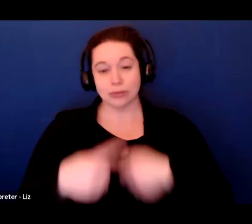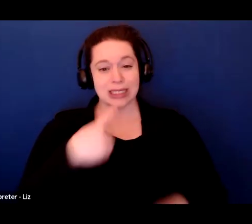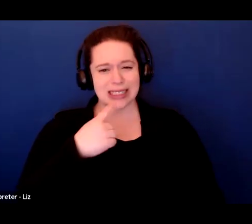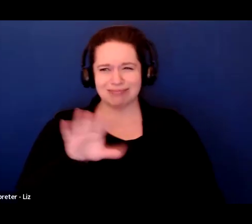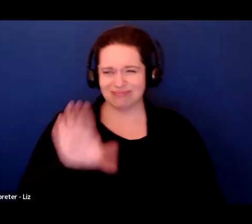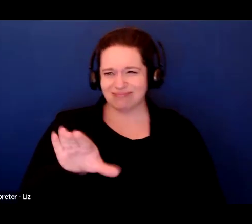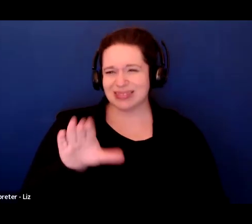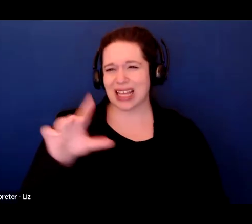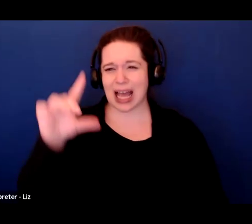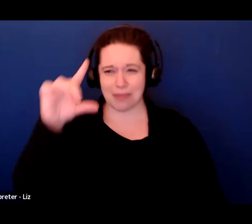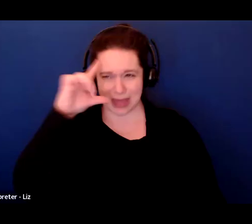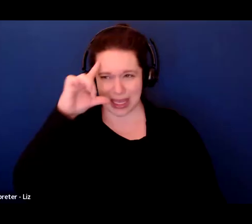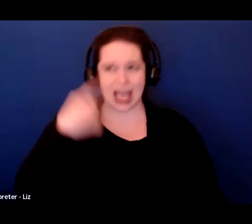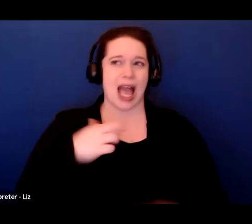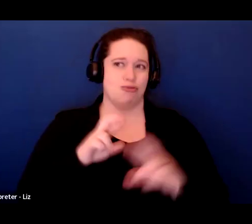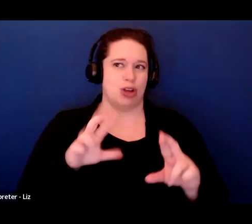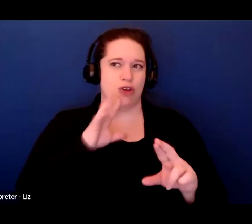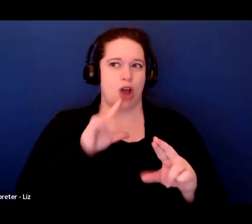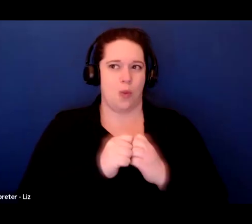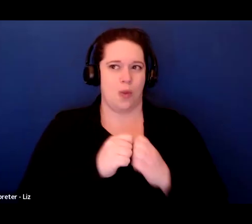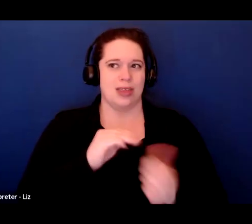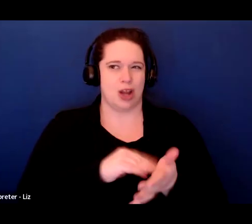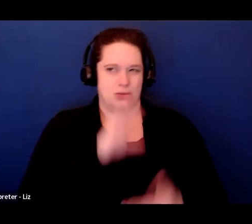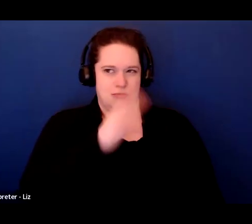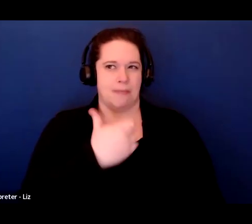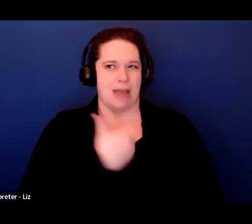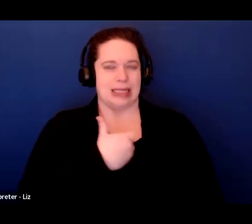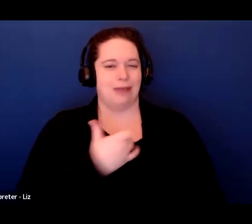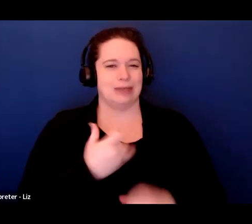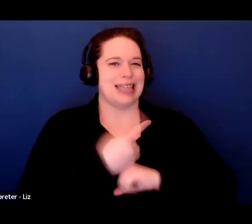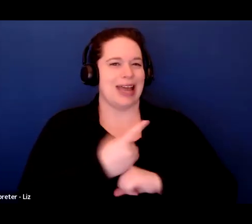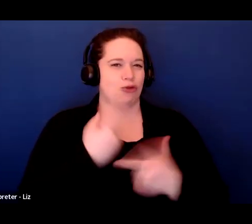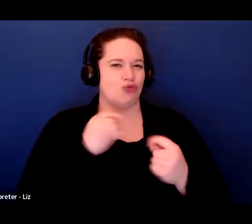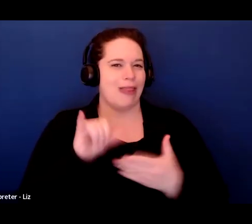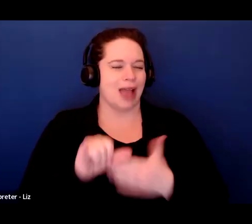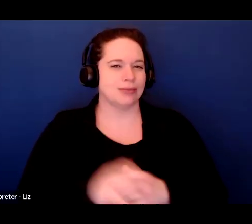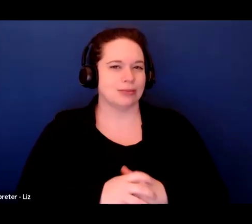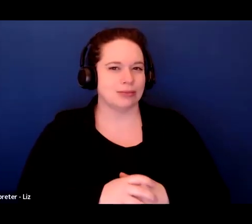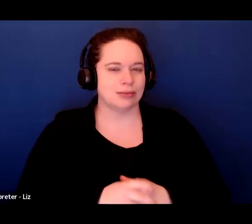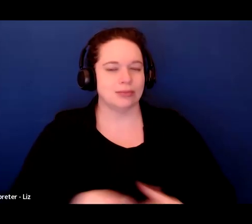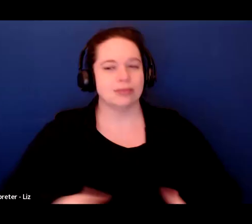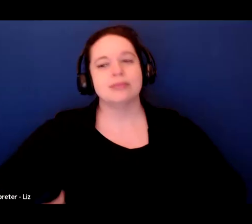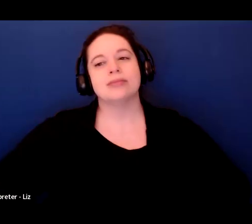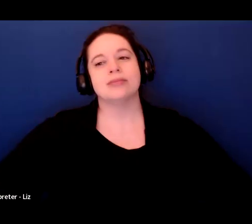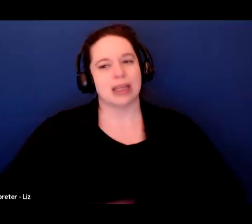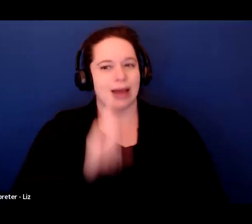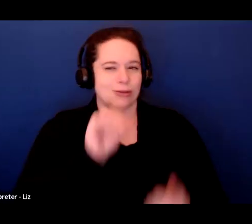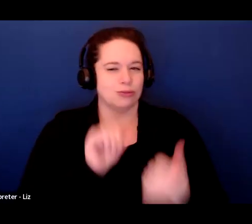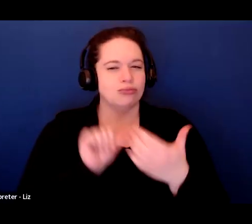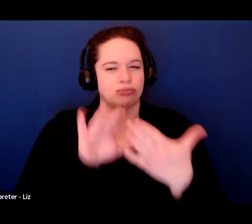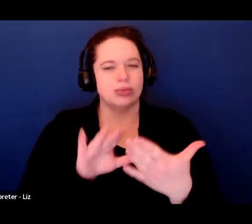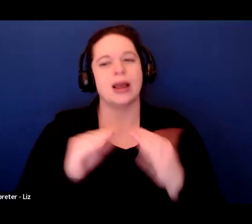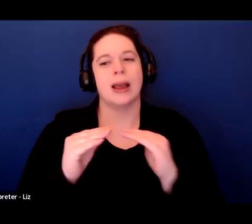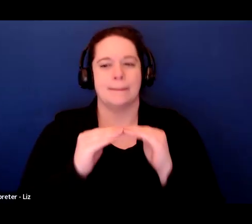of thinking I'm ready to talk to the doctor myself today. I think I'd like to try that. Think about how you work, and the peer mentor can help